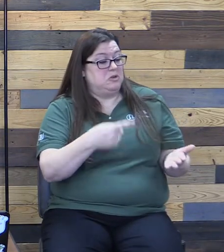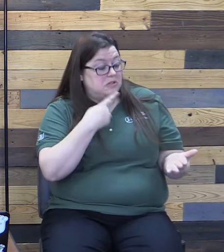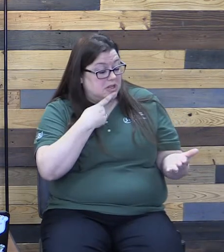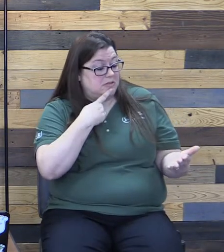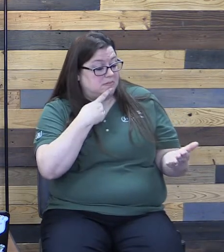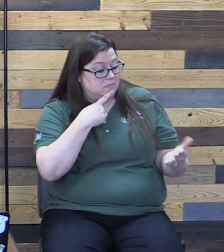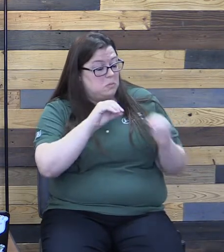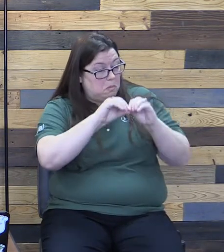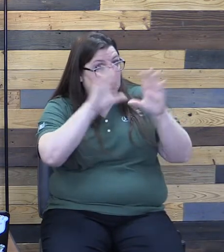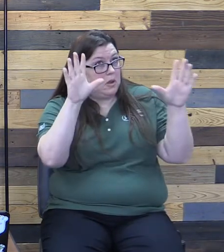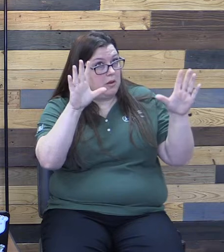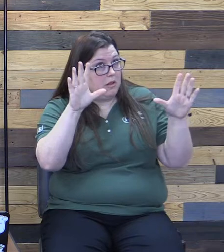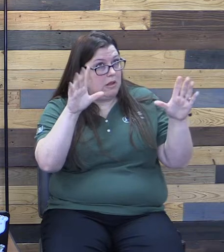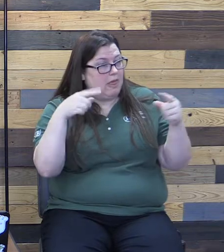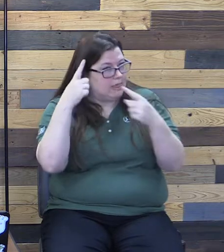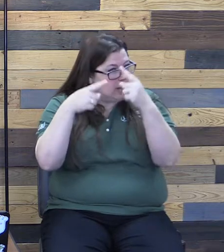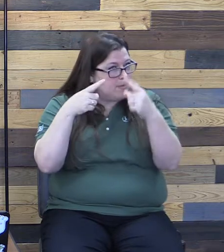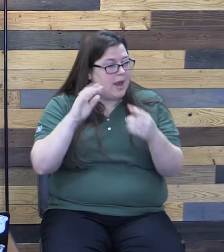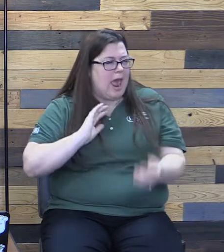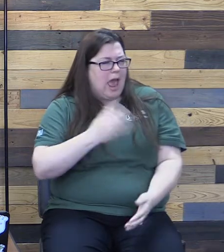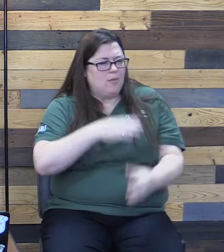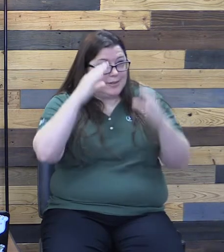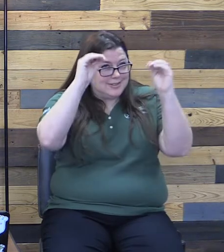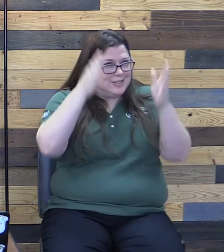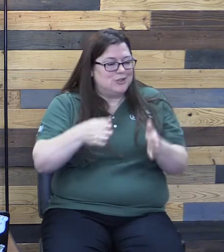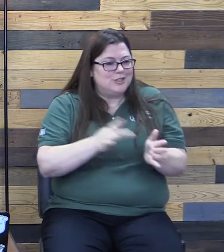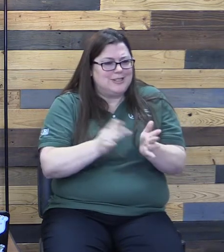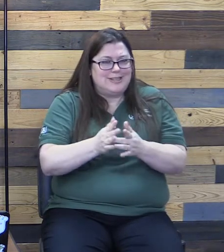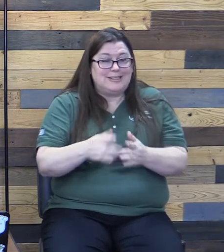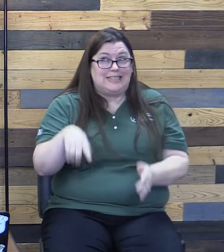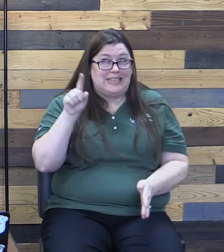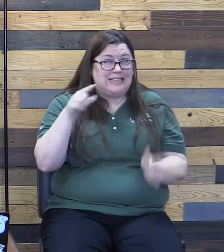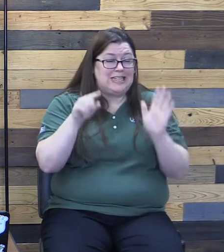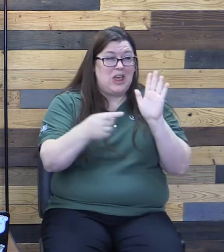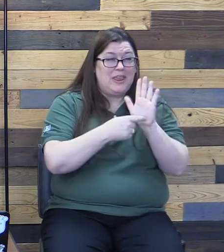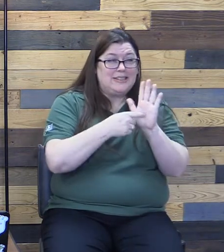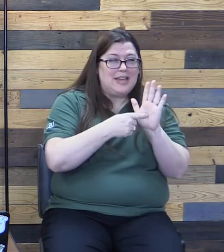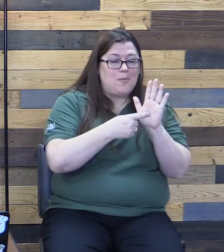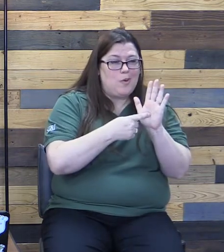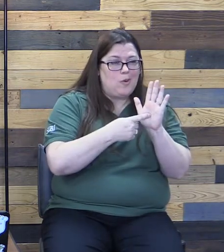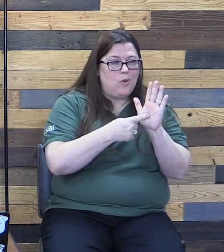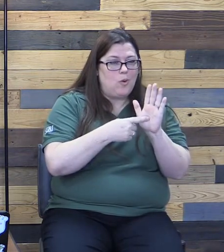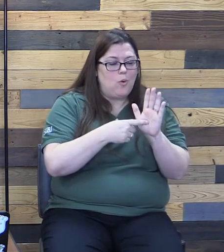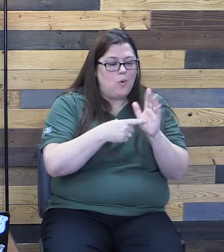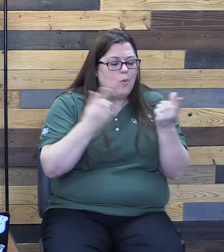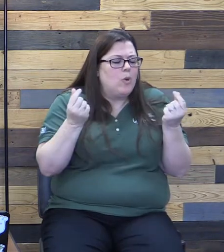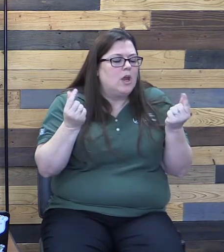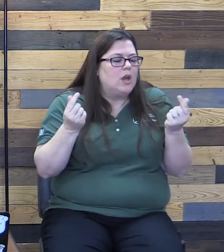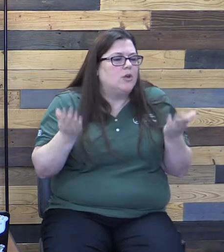teacher, Jesus, he's the prime example of this. When he was here with his disciples, what did he do?